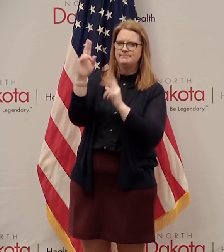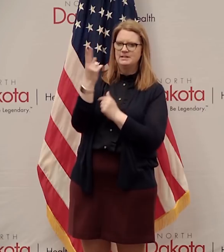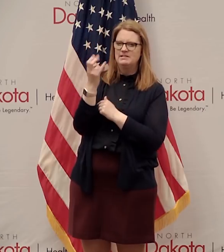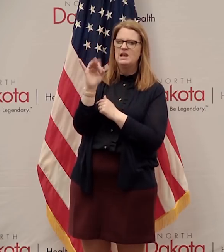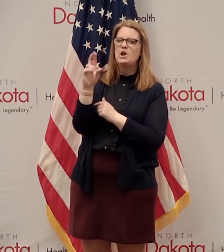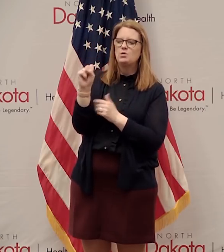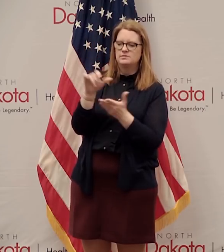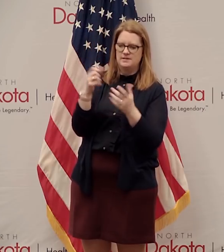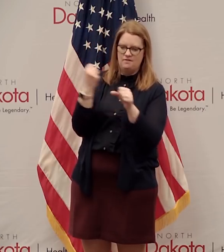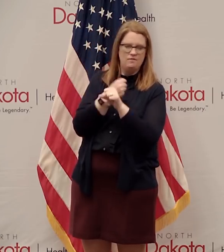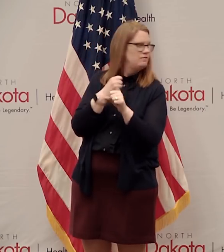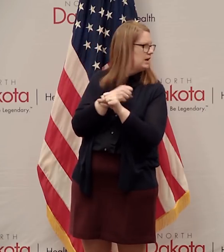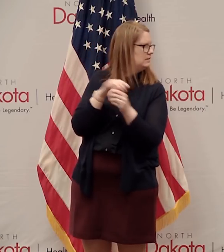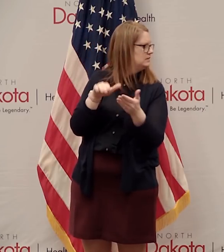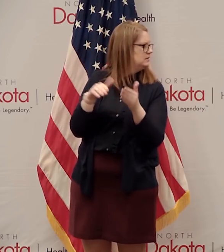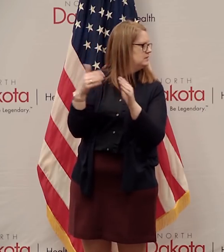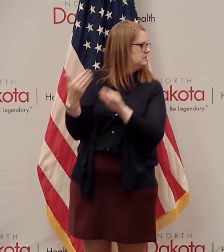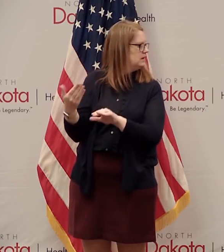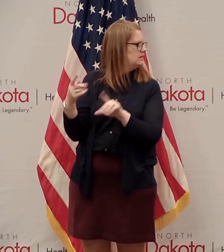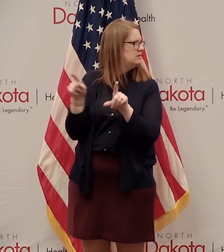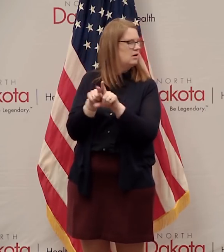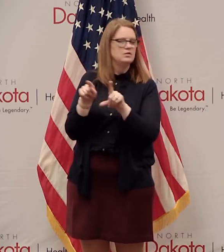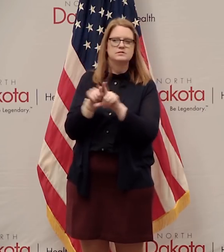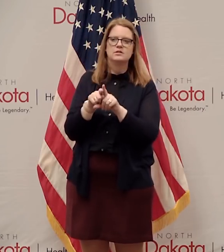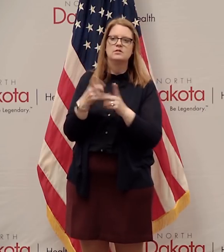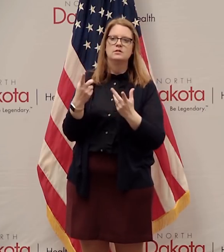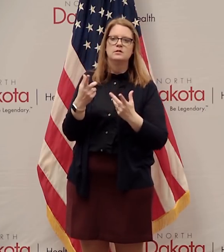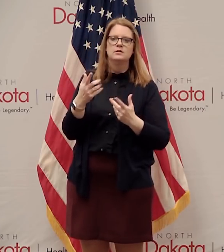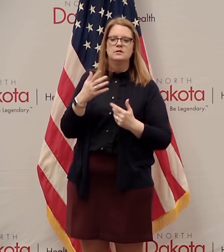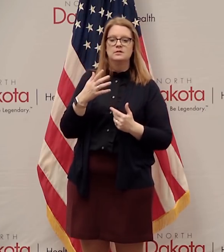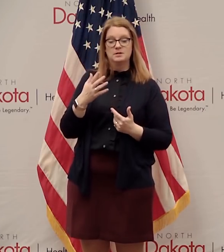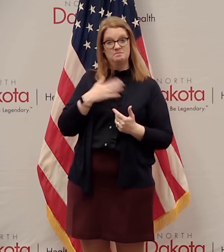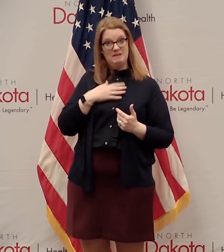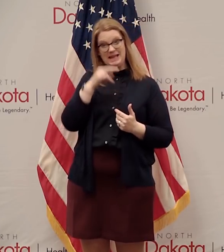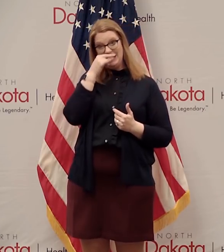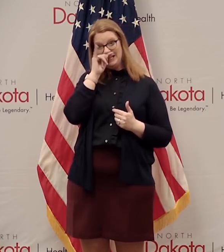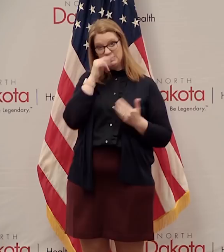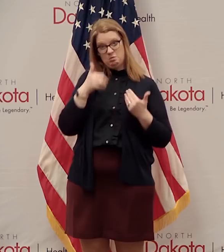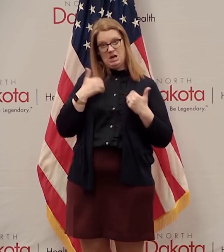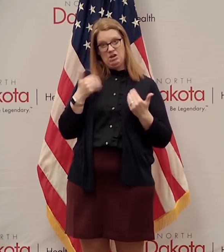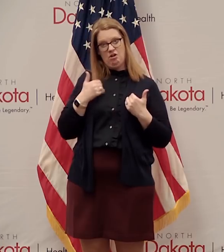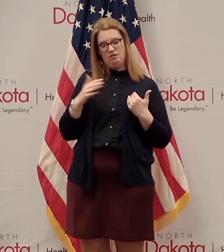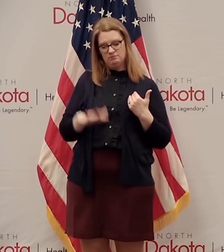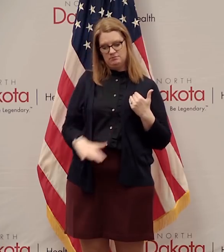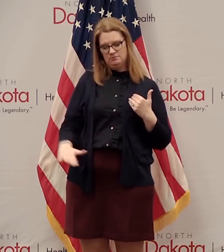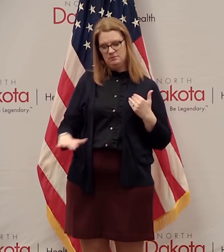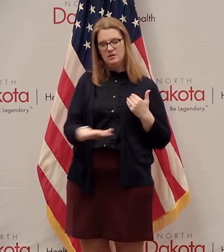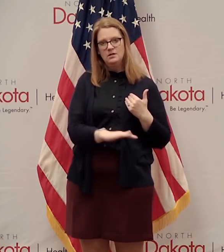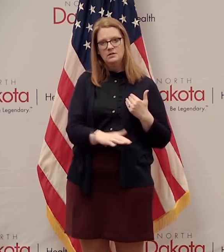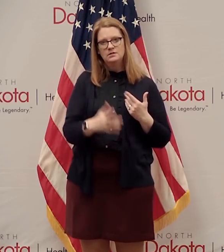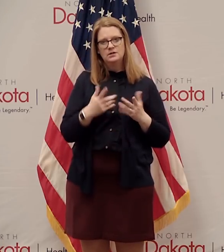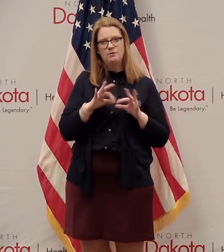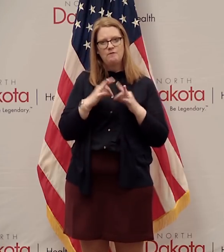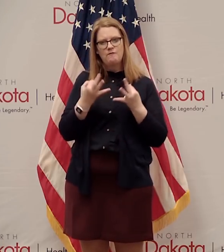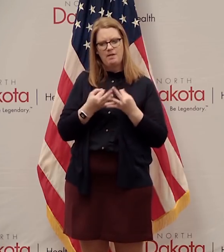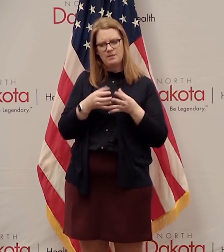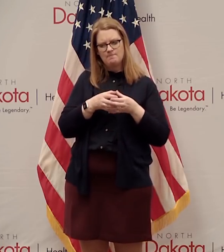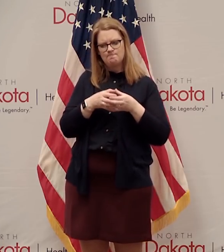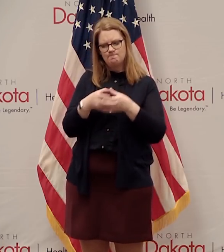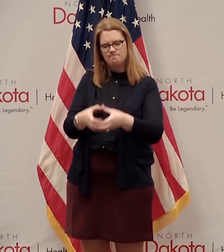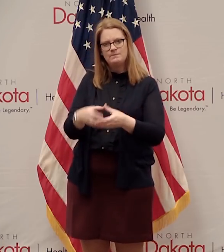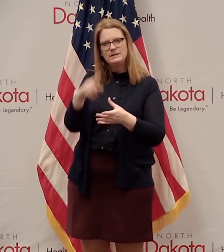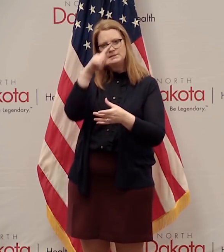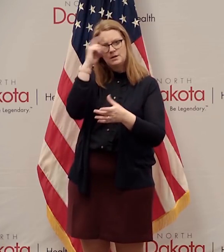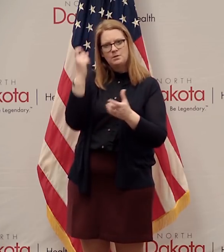to give those freedoms. And I also want to just say personally, when my kids were all young, on one of our family summer